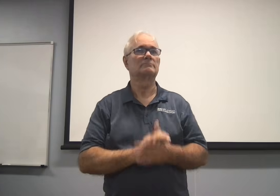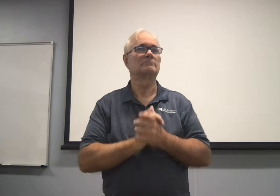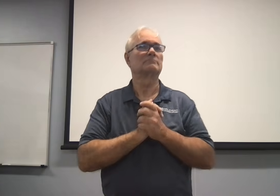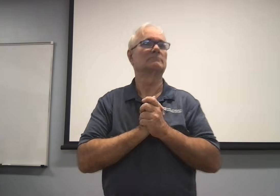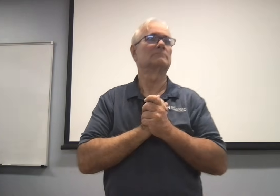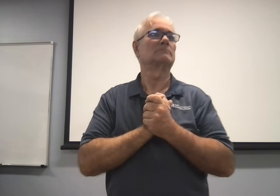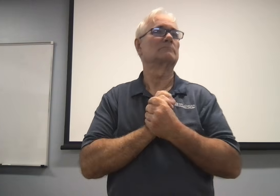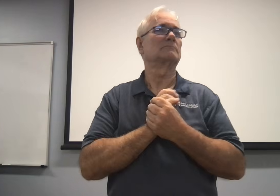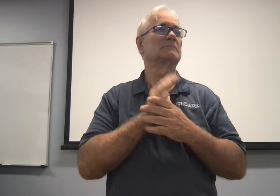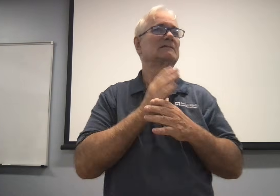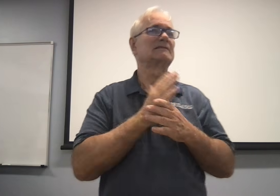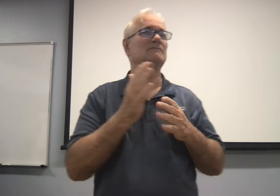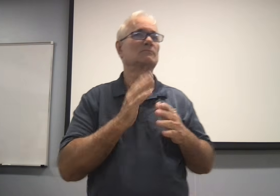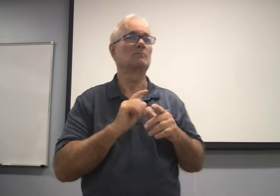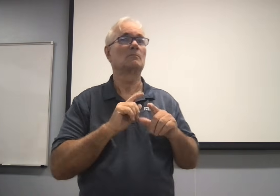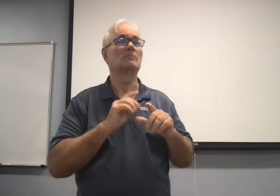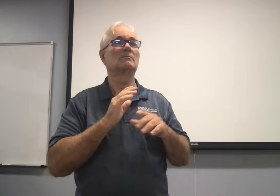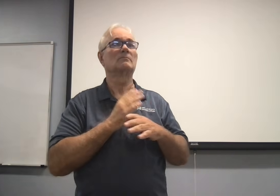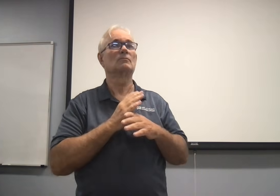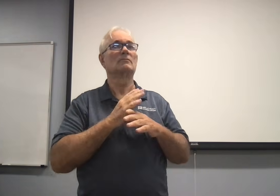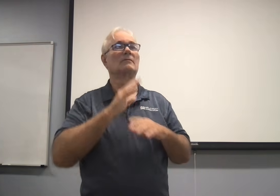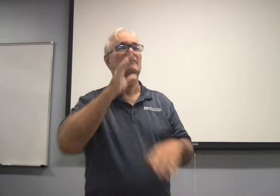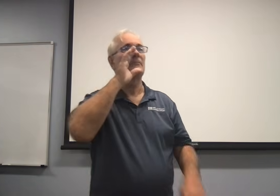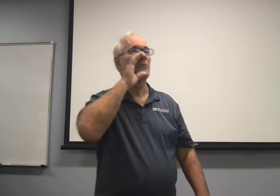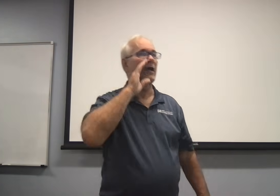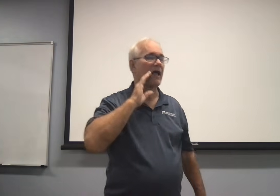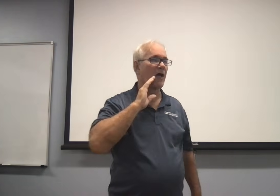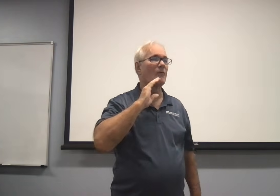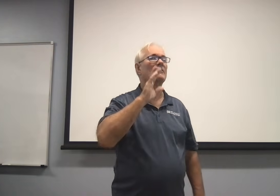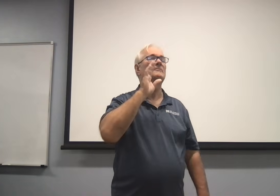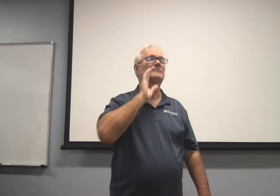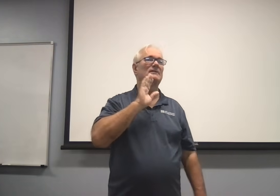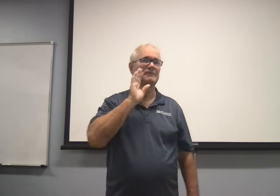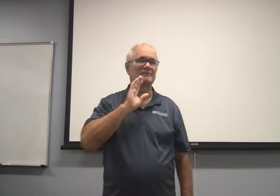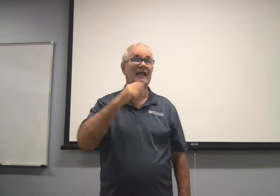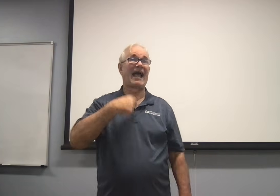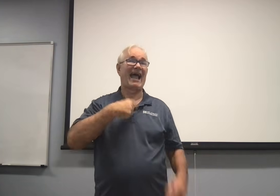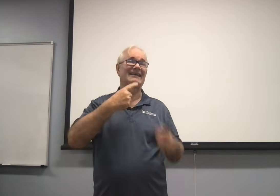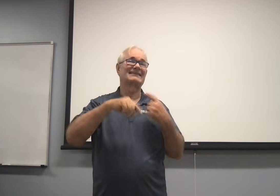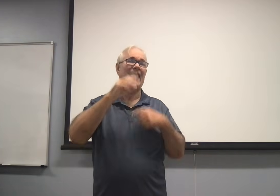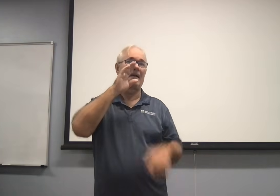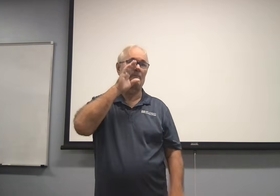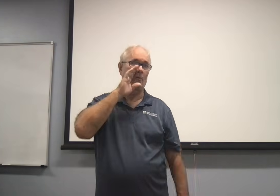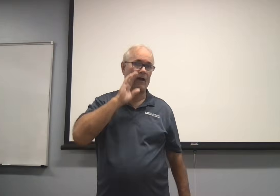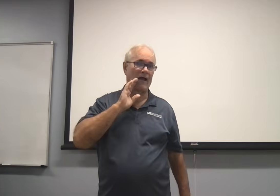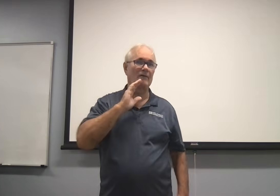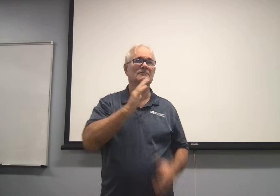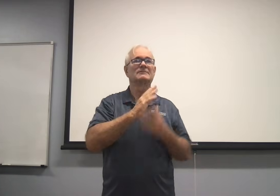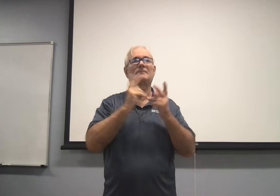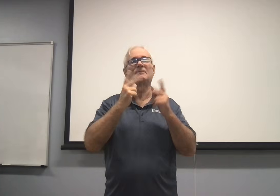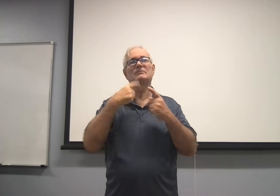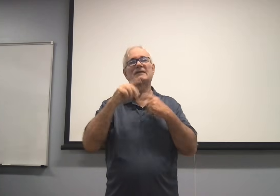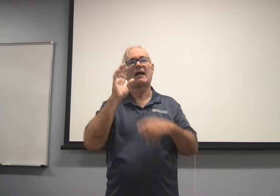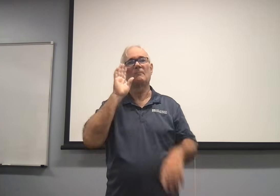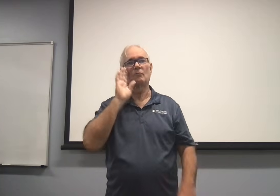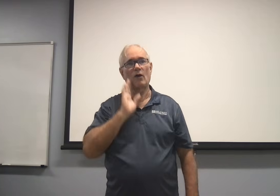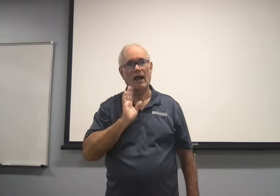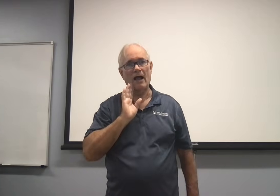difference between sign for brown and beer? Is that it? So brown, beer. I sign brown. There are some people who sign